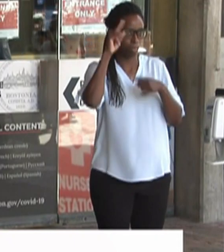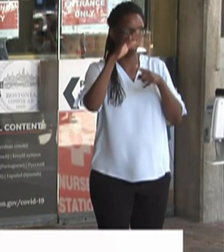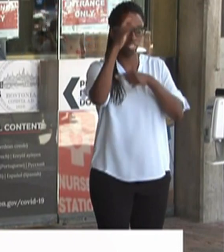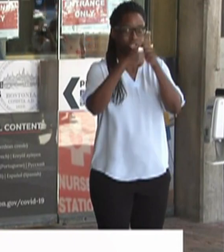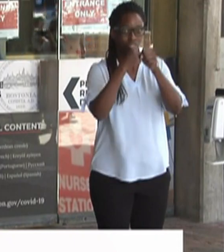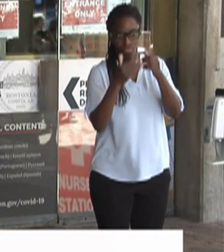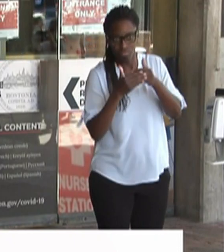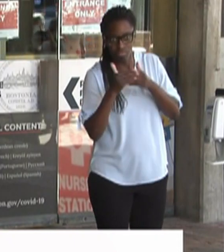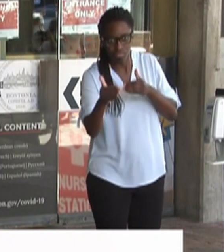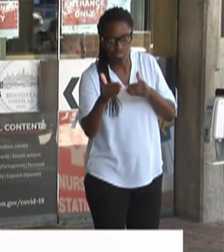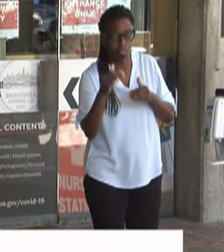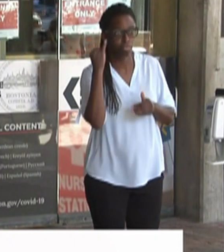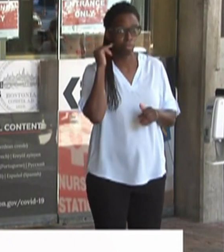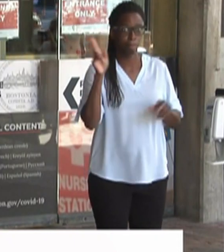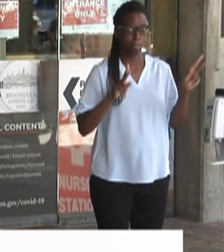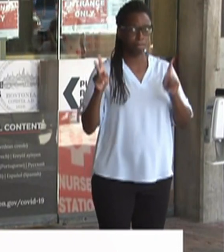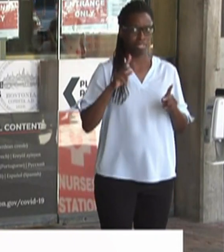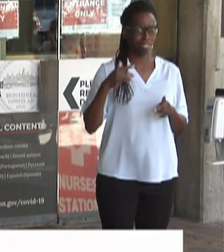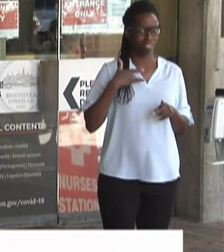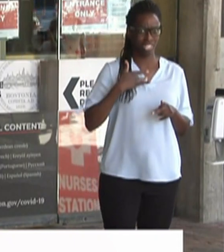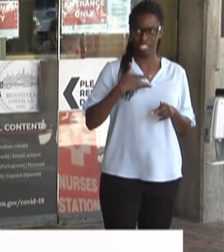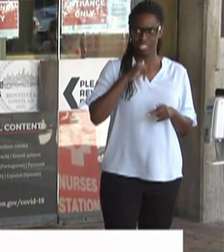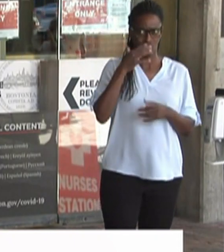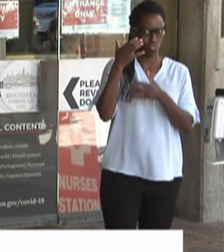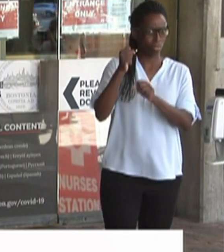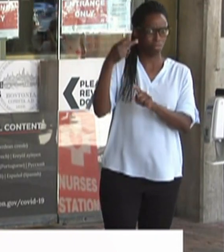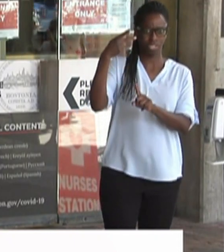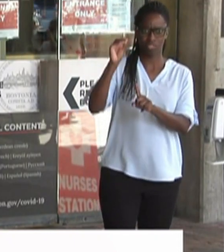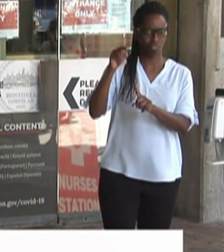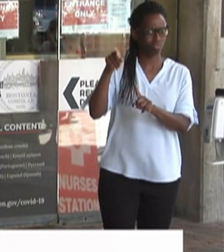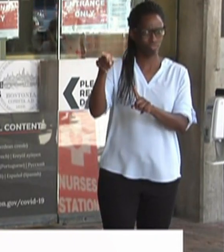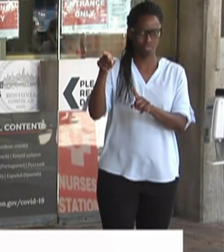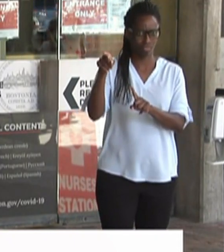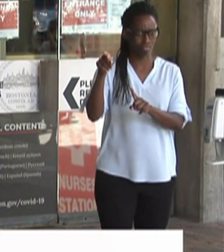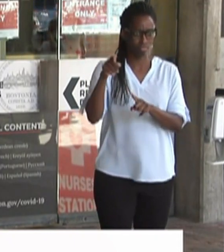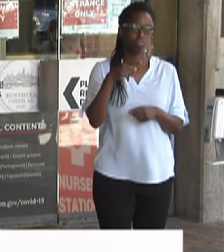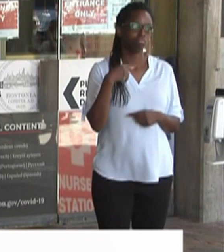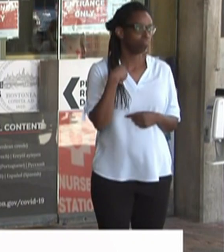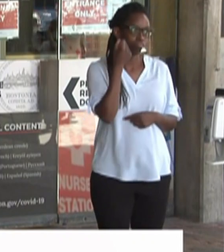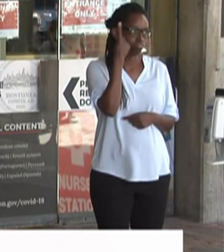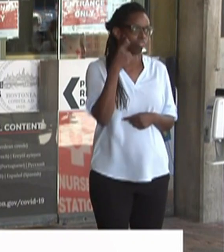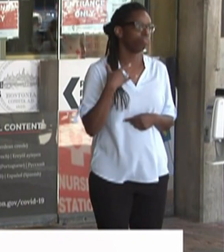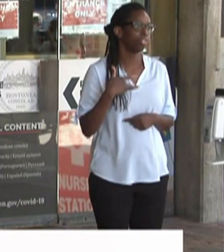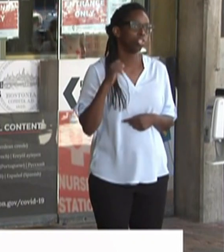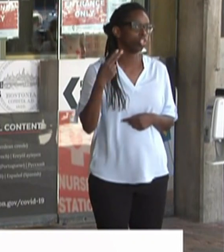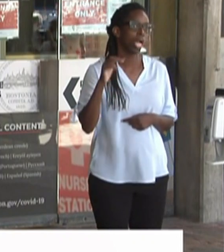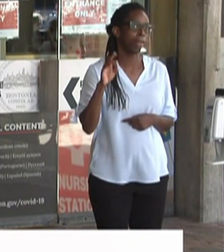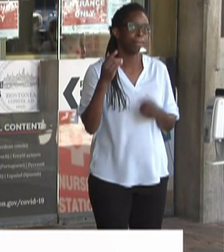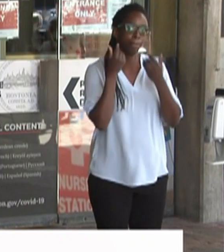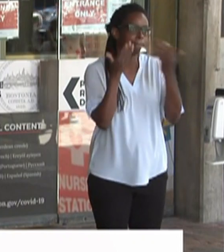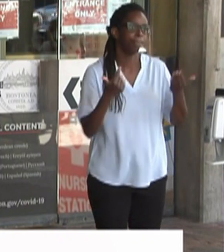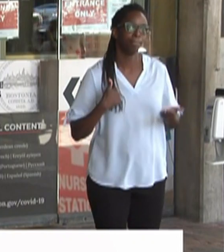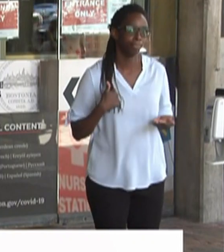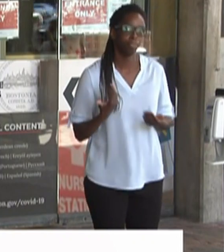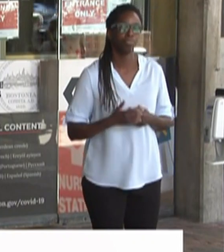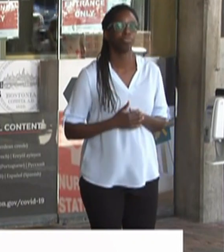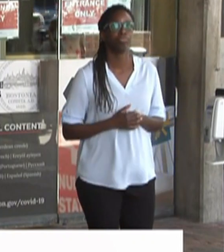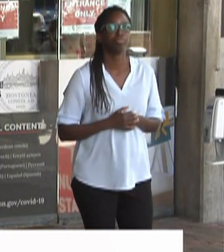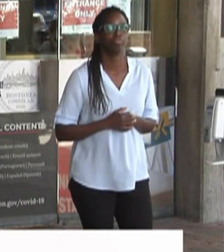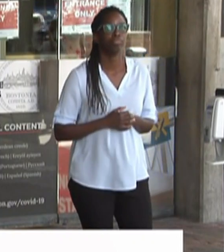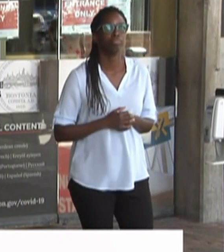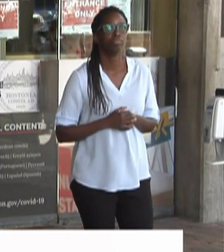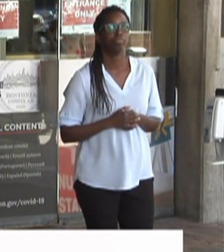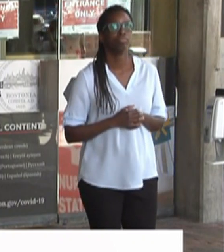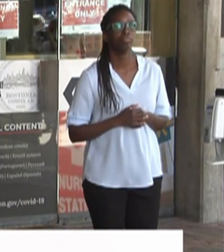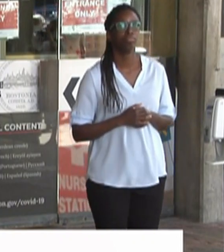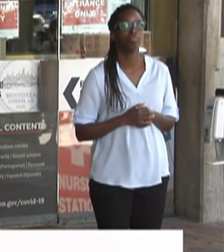Service, well, first of all, it's a disgrace, because our men and women in our Postal Service work extremely hard to deliver our mail in rain, snow,